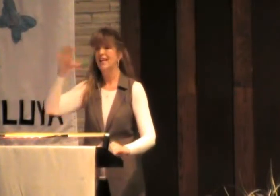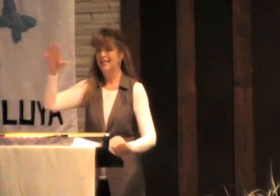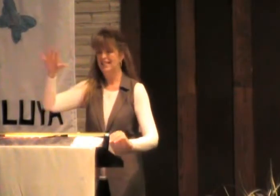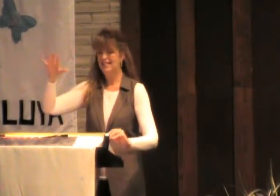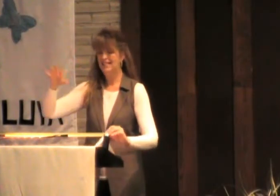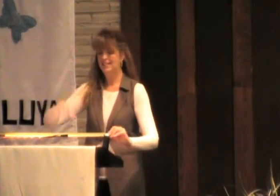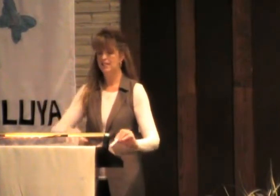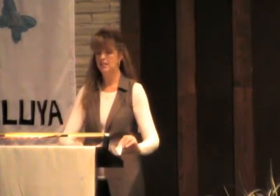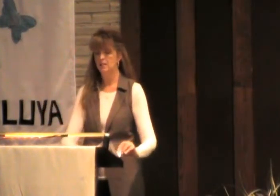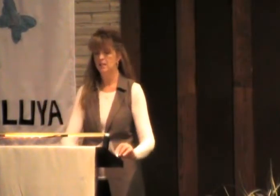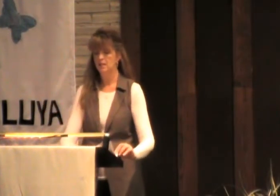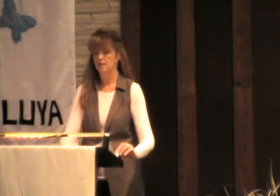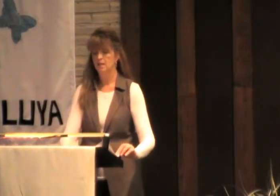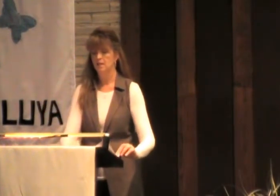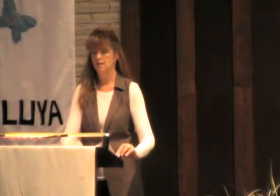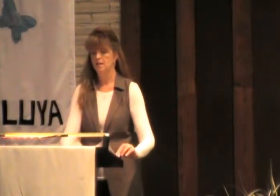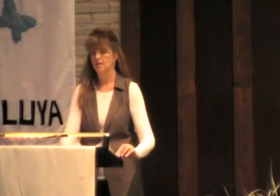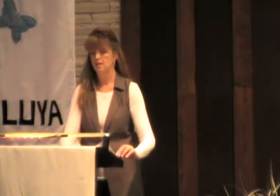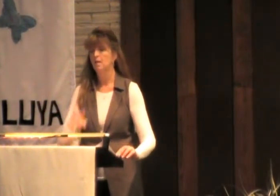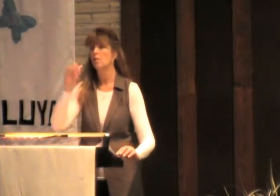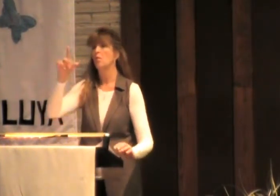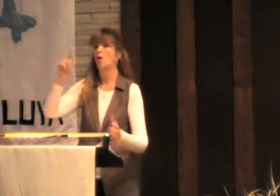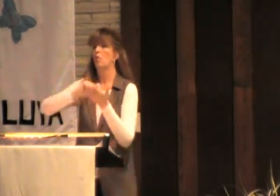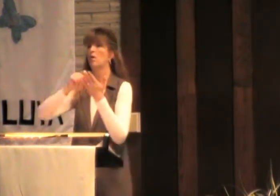this is Paul that's writing it.